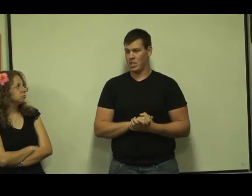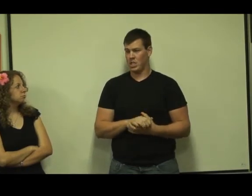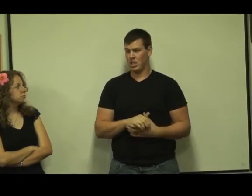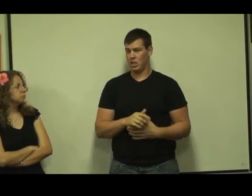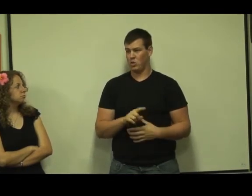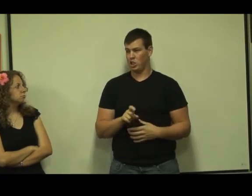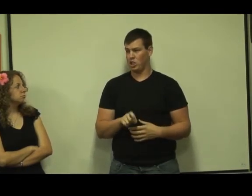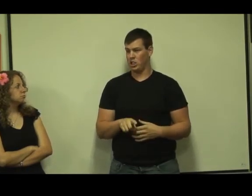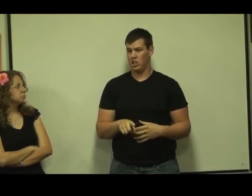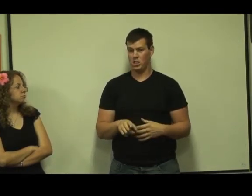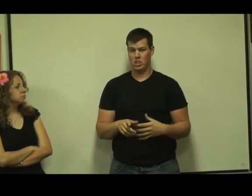Any other question?